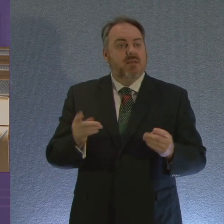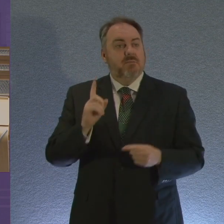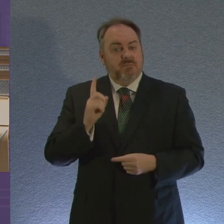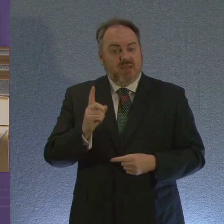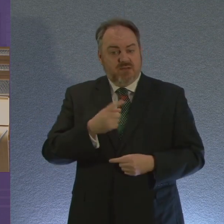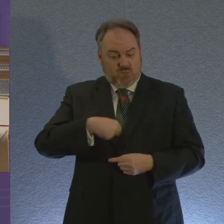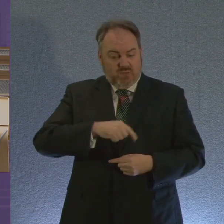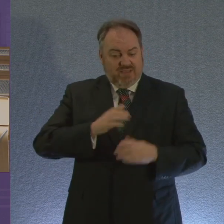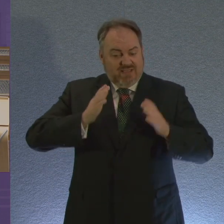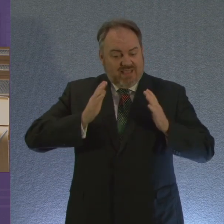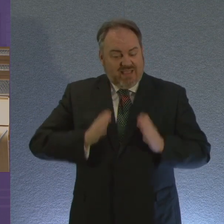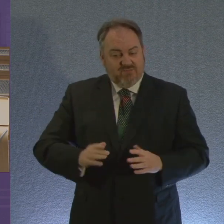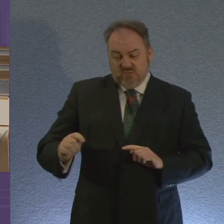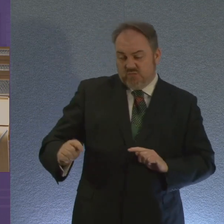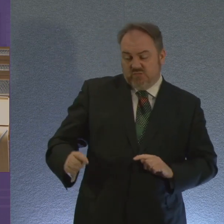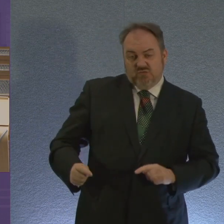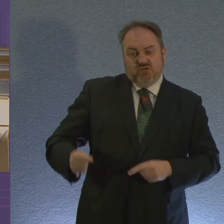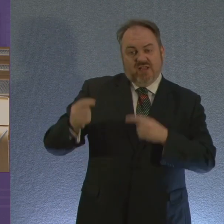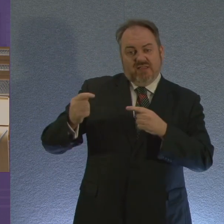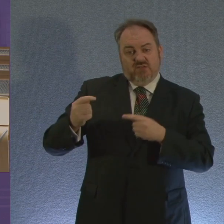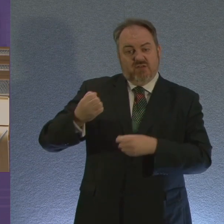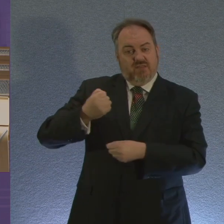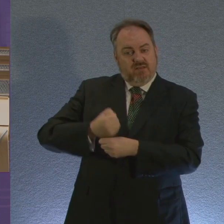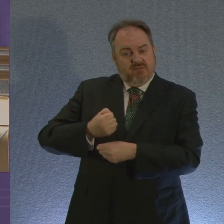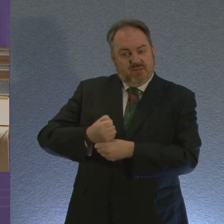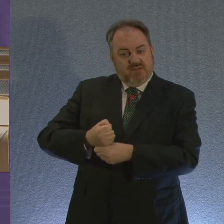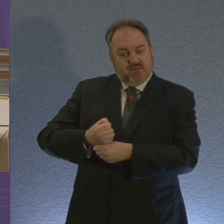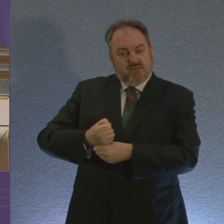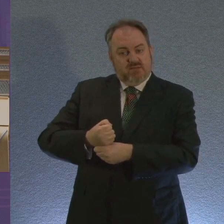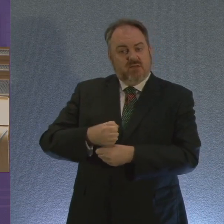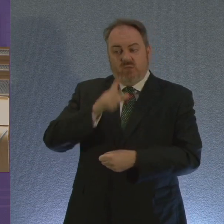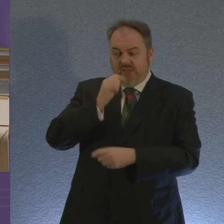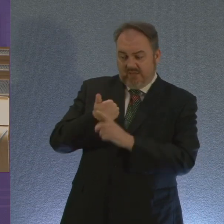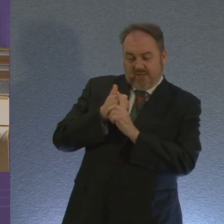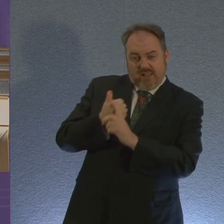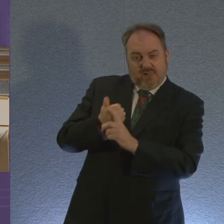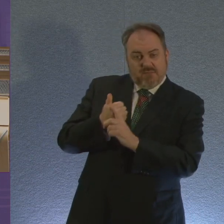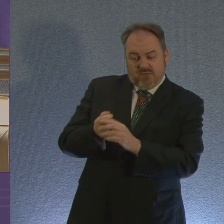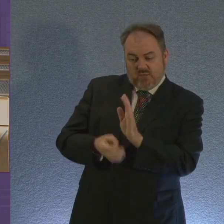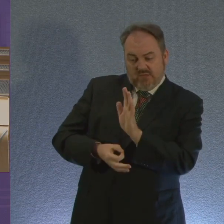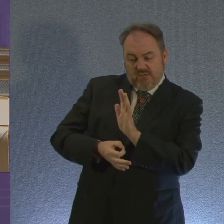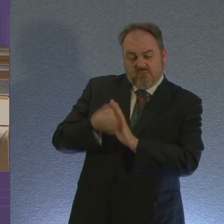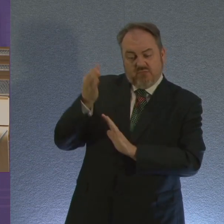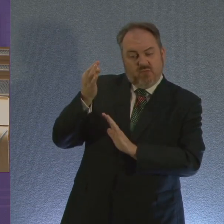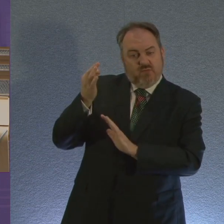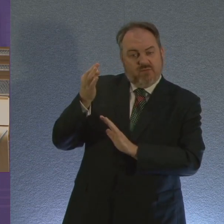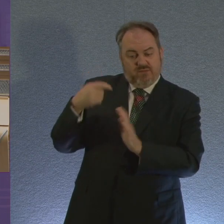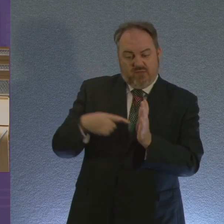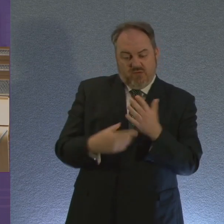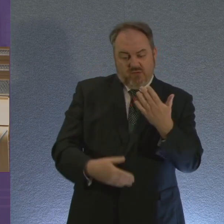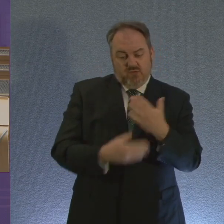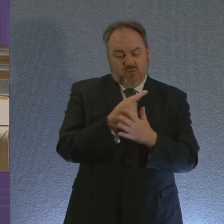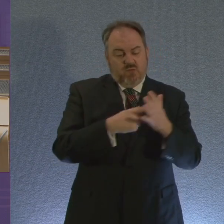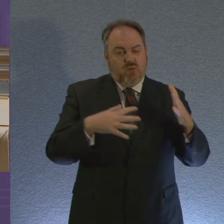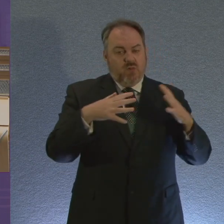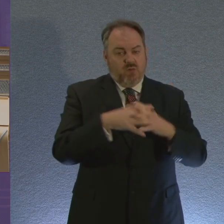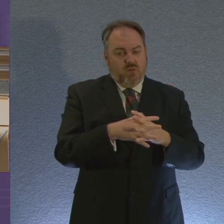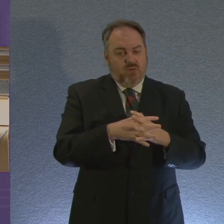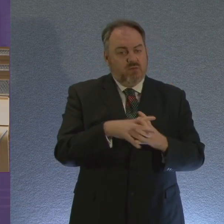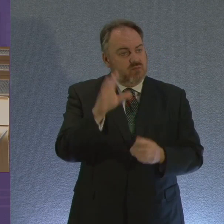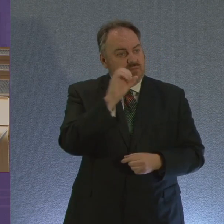opposition party, but where we think the government can make an improvement on the legislation. We did that last week on the